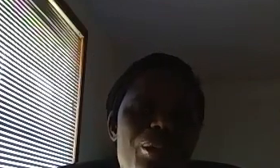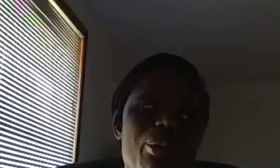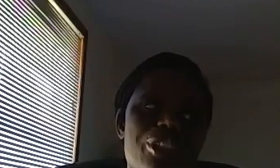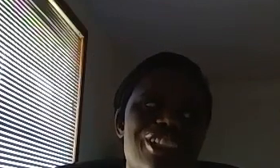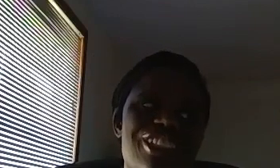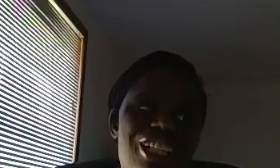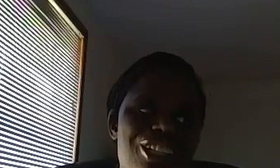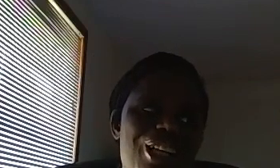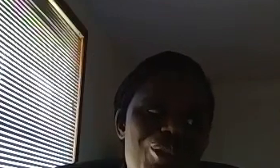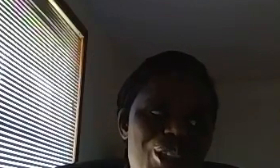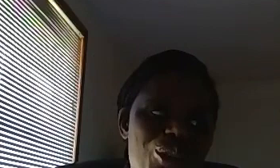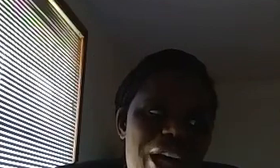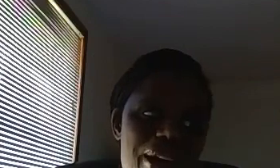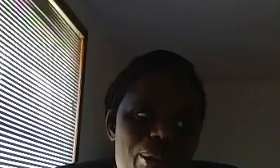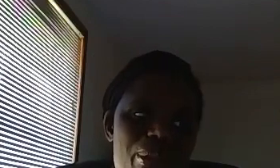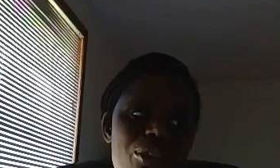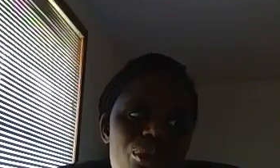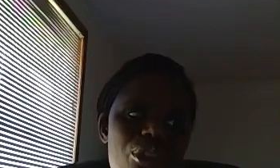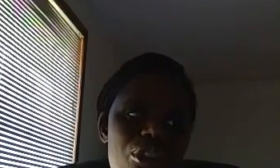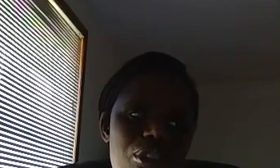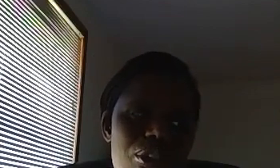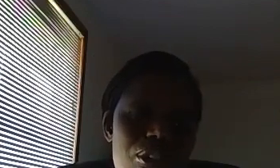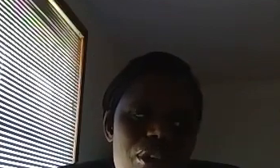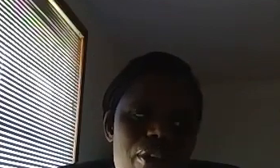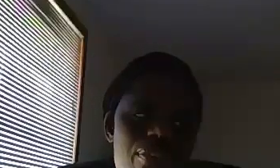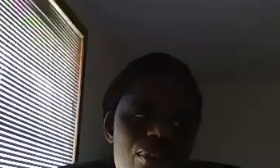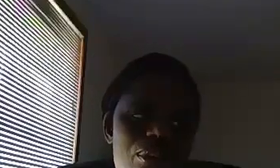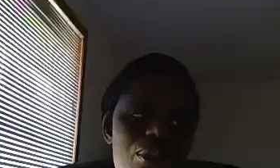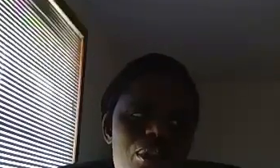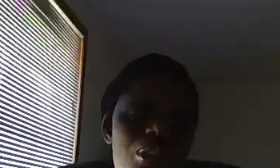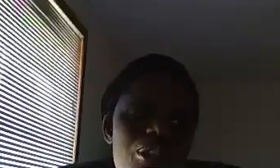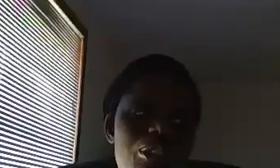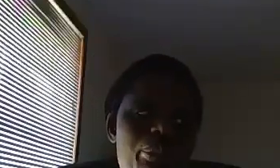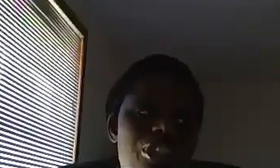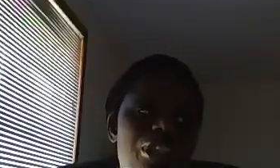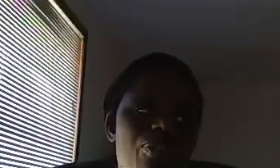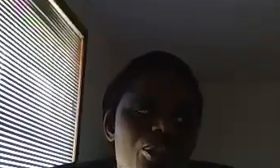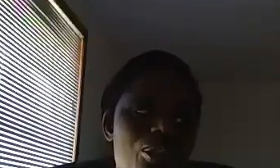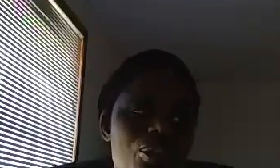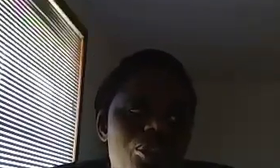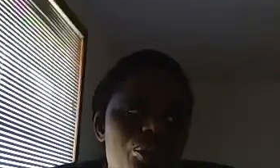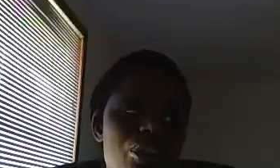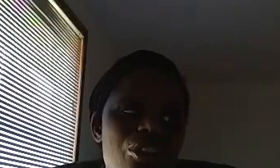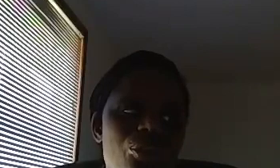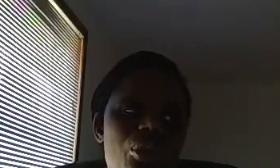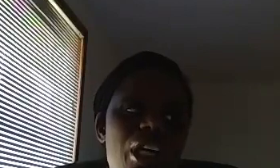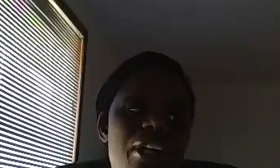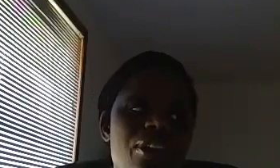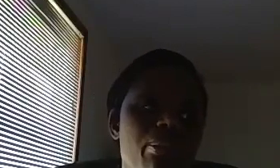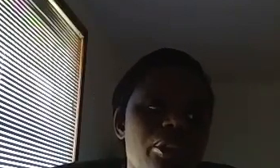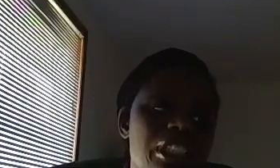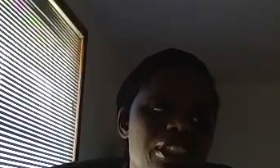like other person said, I want to have a mentor for especially for students who